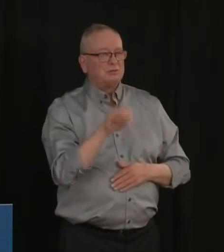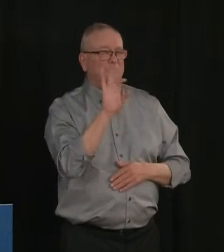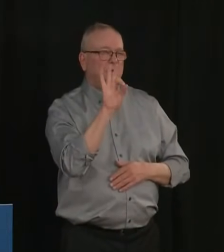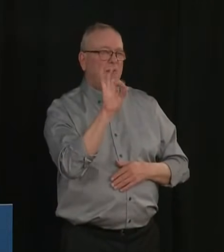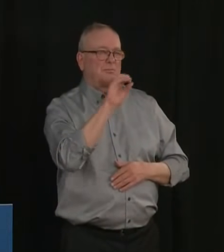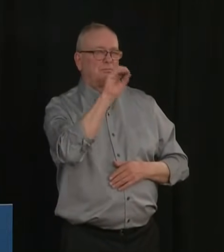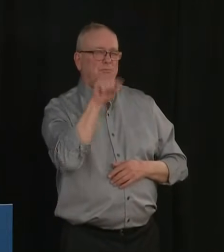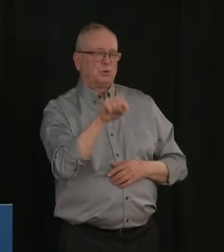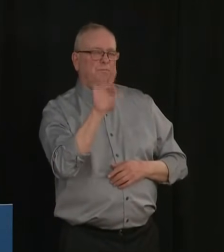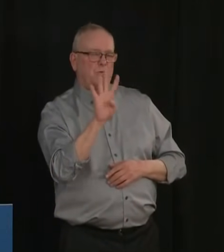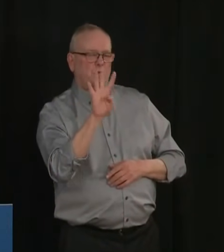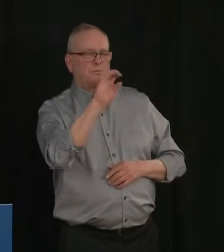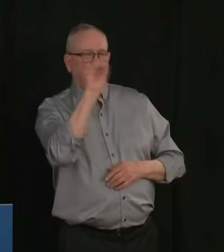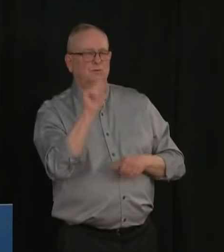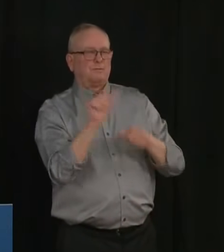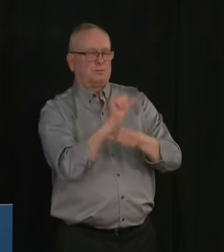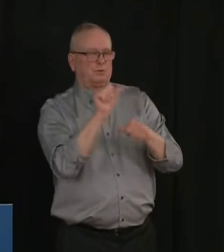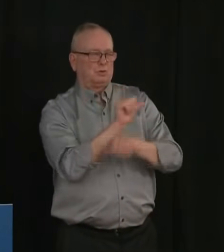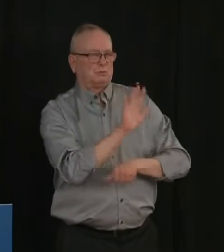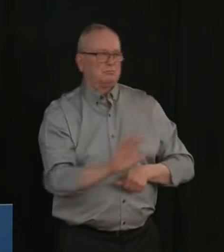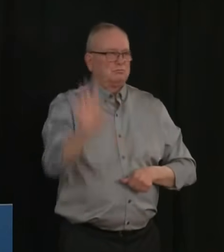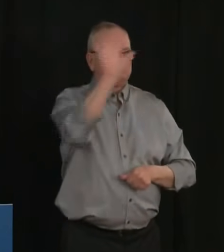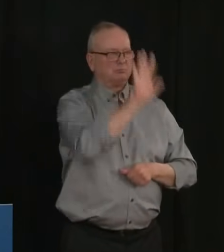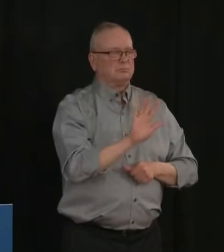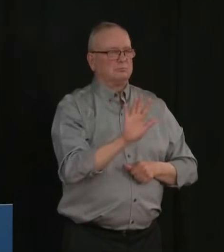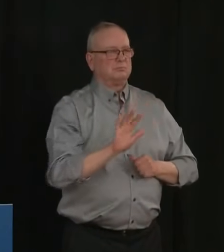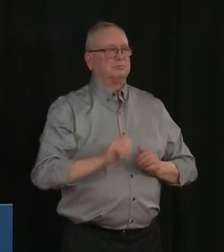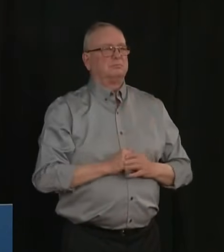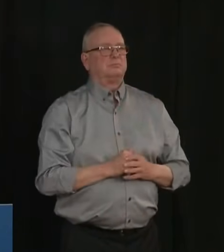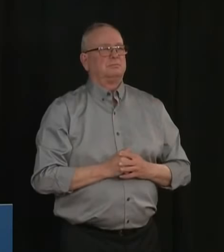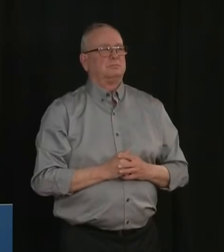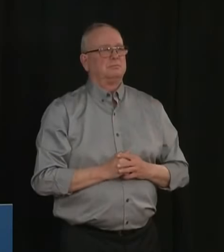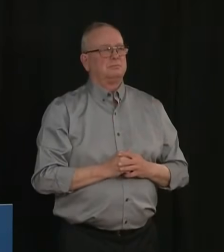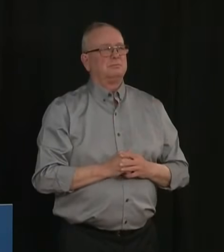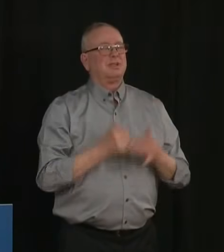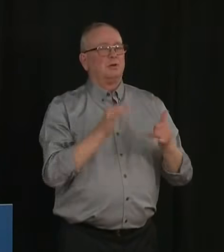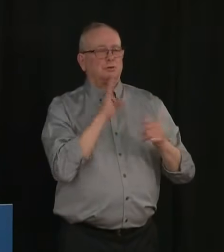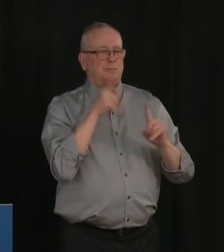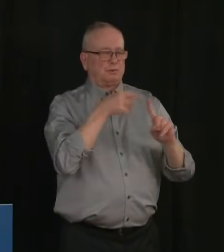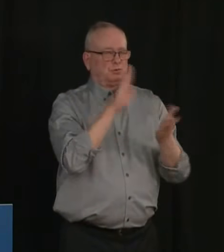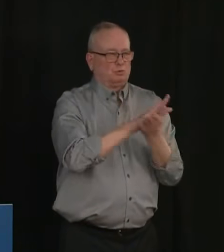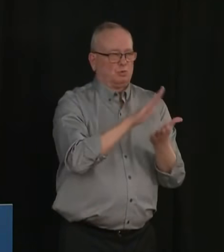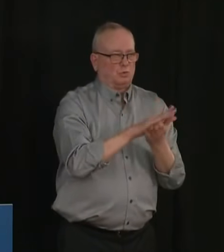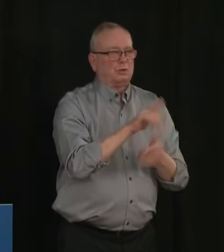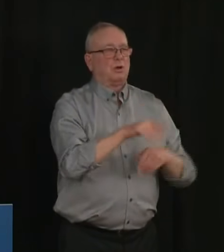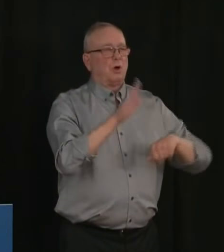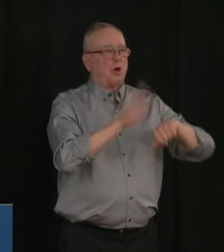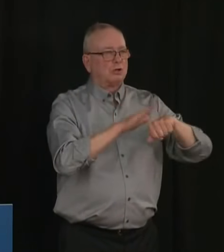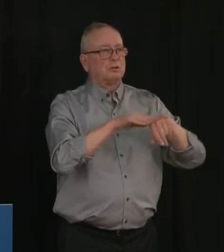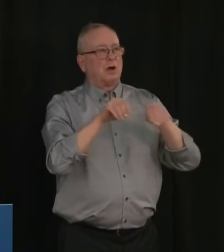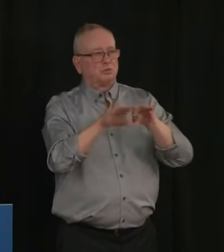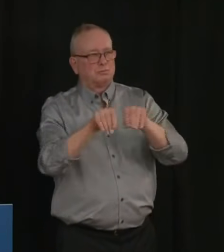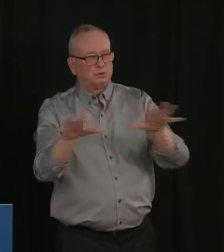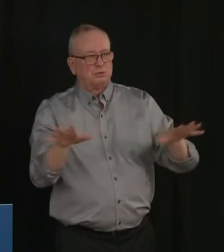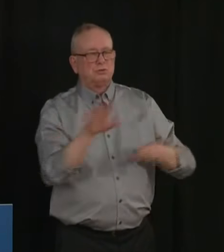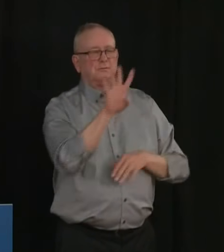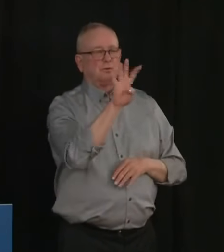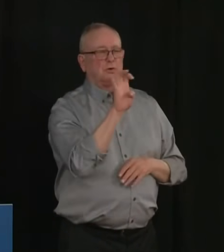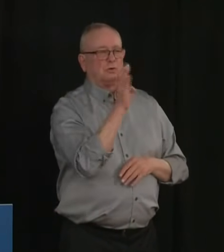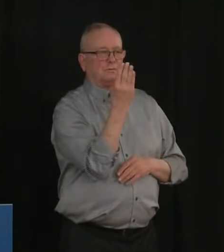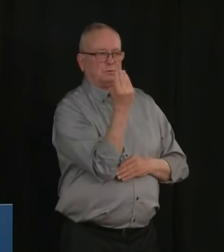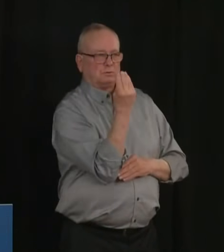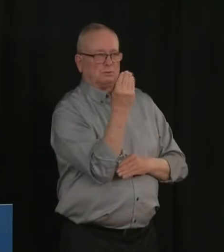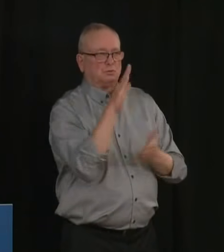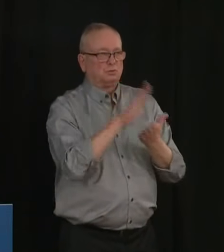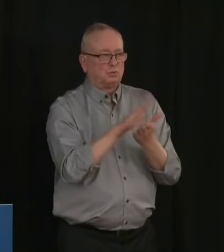at 9.4%. There are now active alerts or outbreaks in 414 schools, which